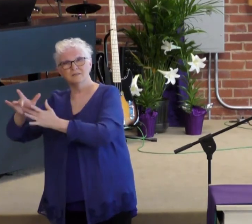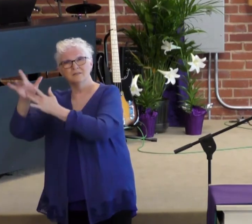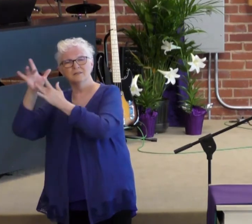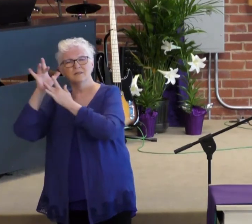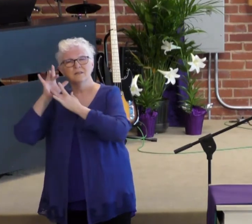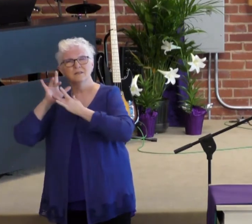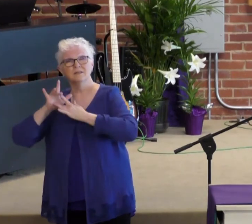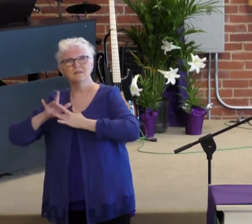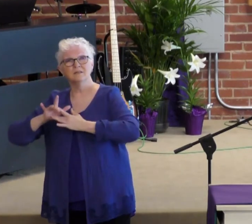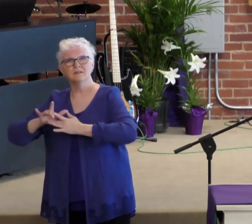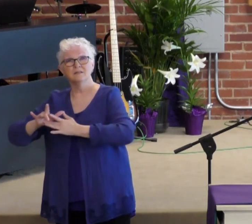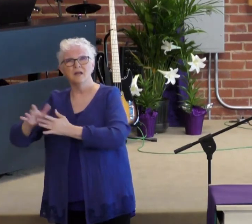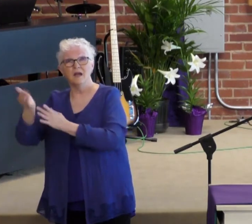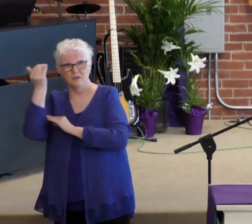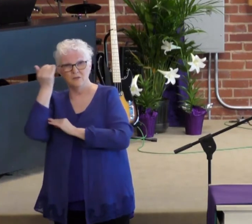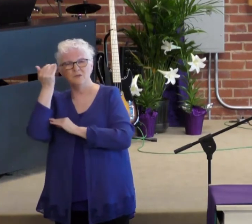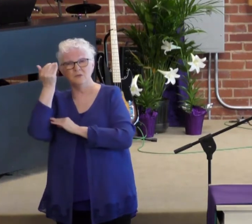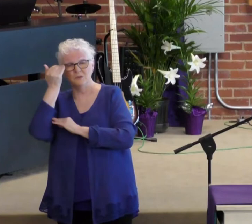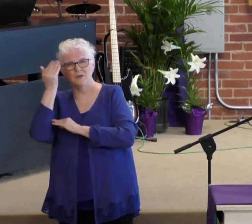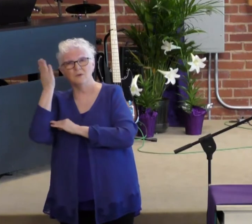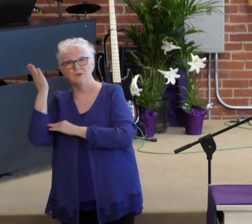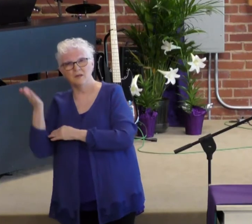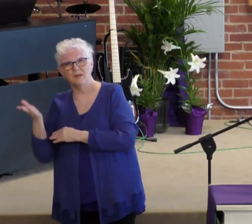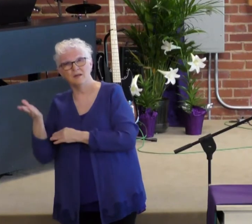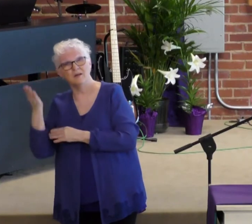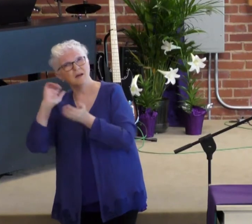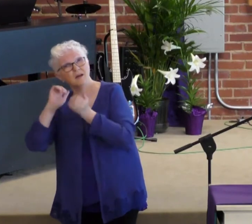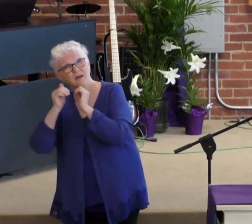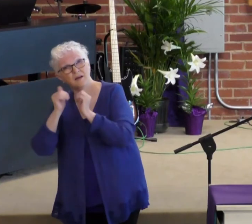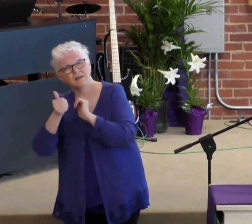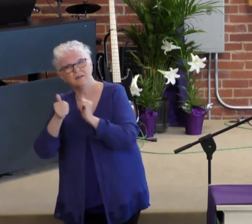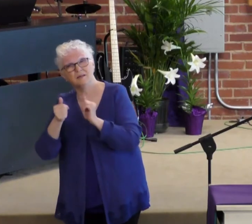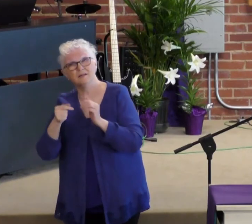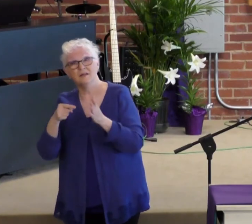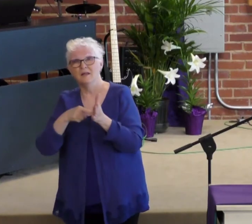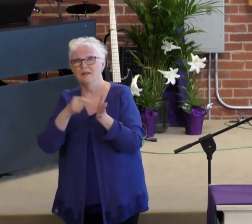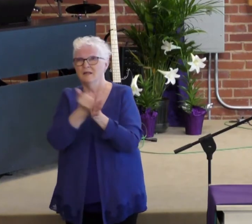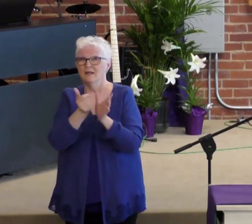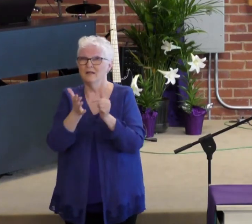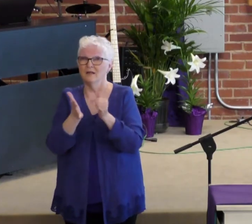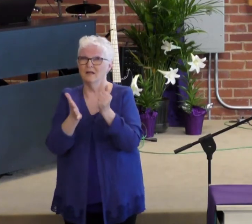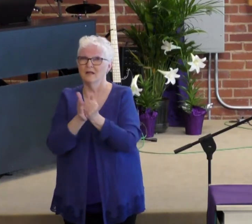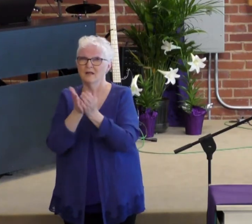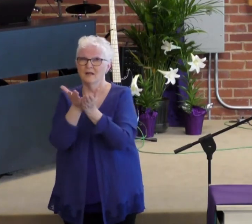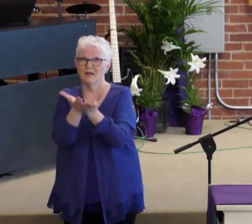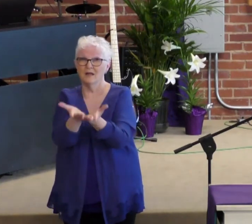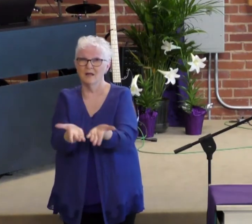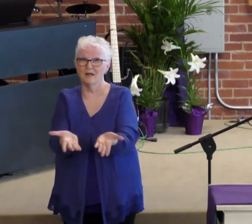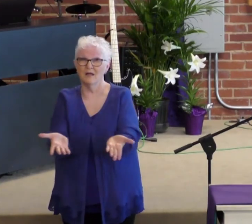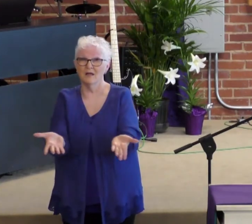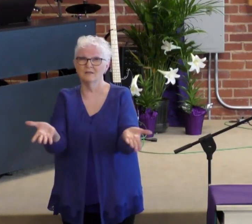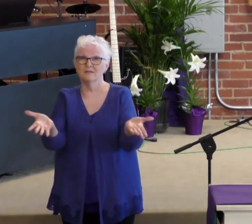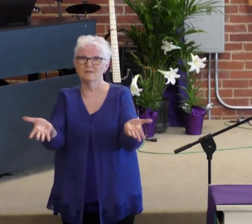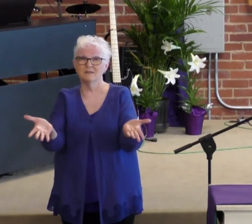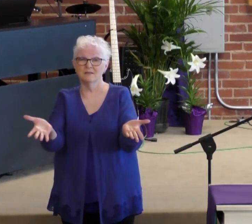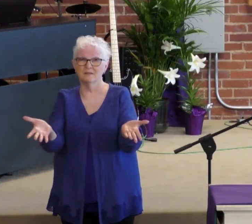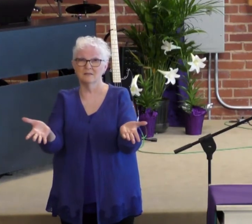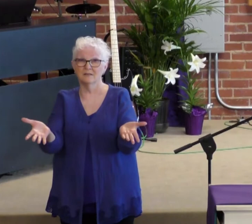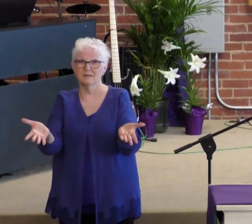Jesus, and you'll know him by the nail prints in his hand.